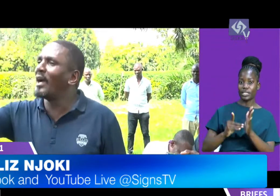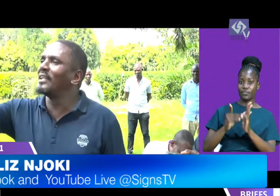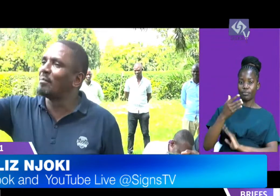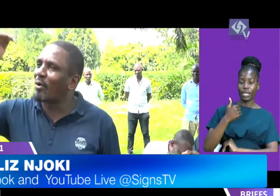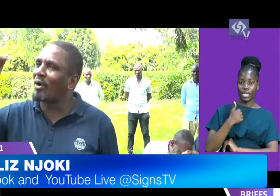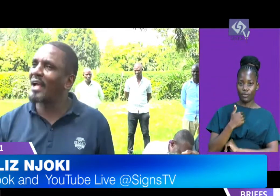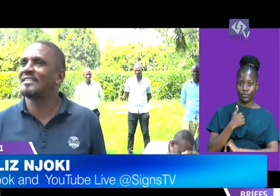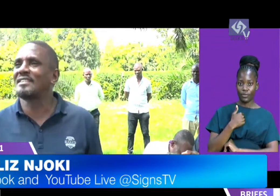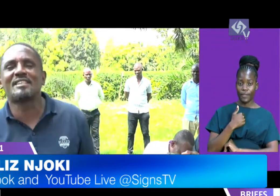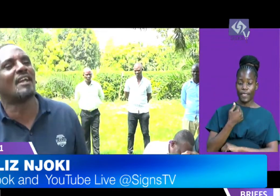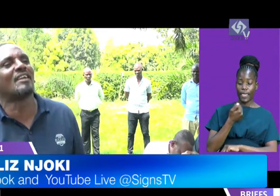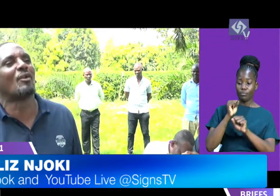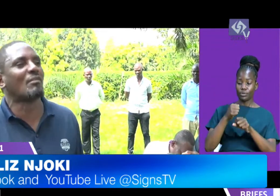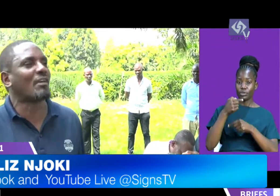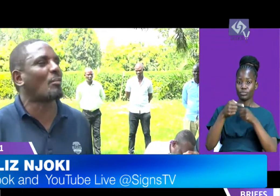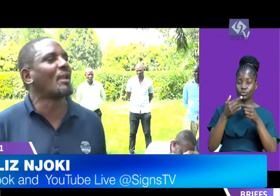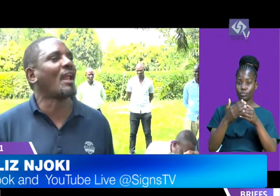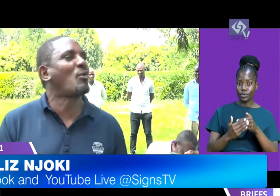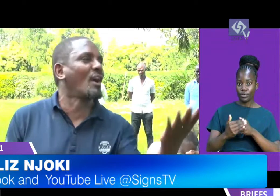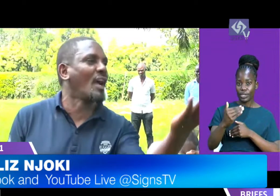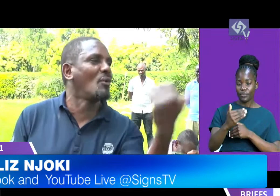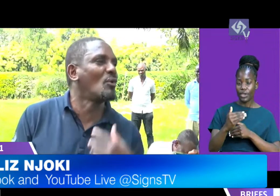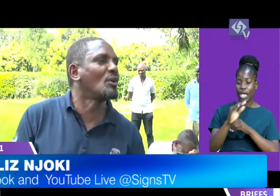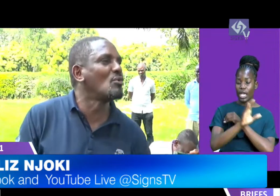Uwezi progress. This country cannot develop bila kuongea huko Ikulu.